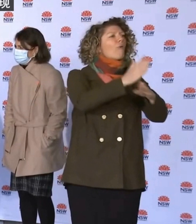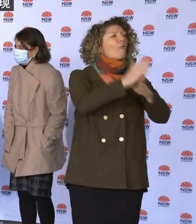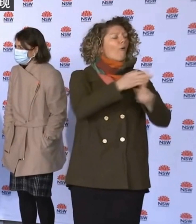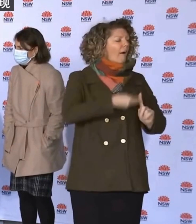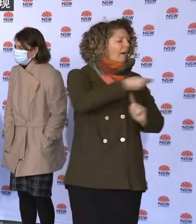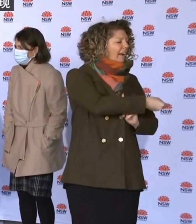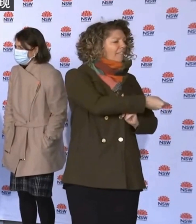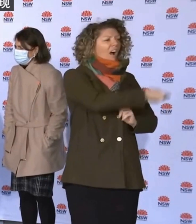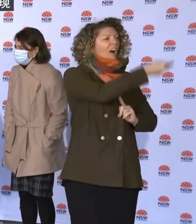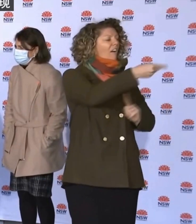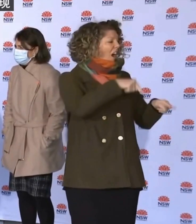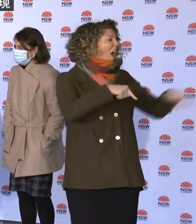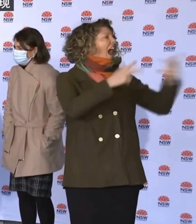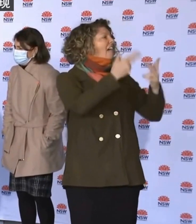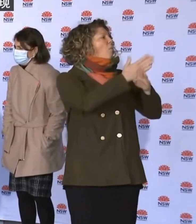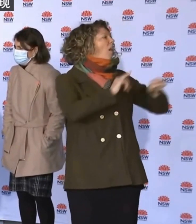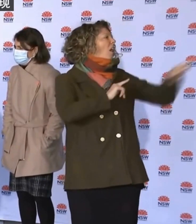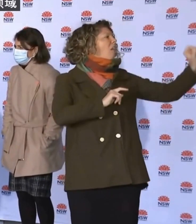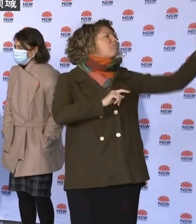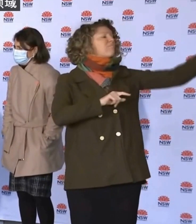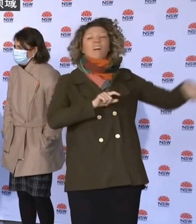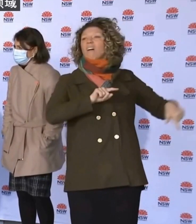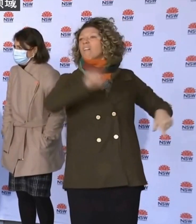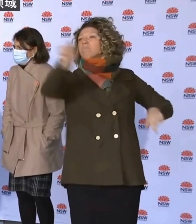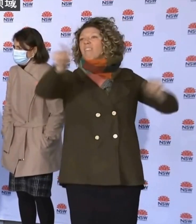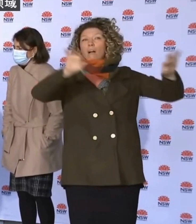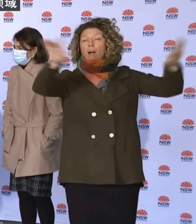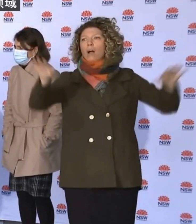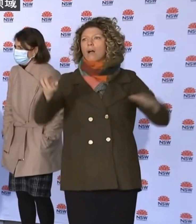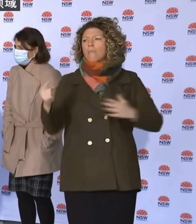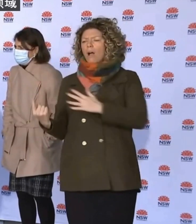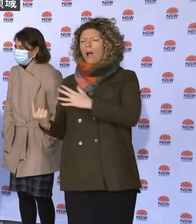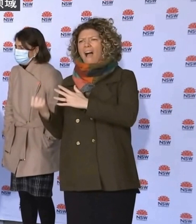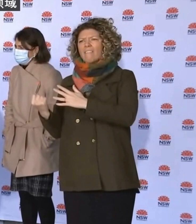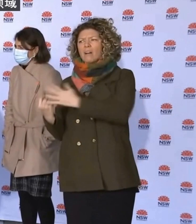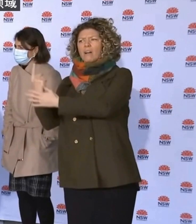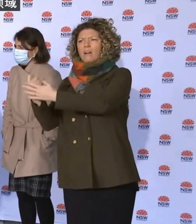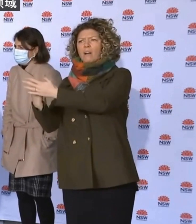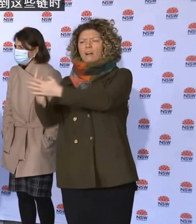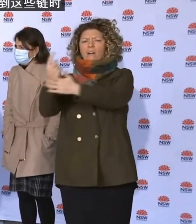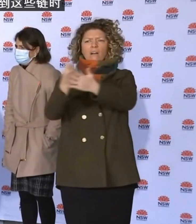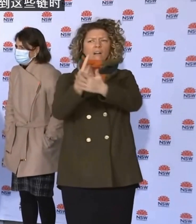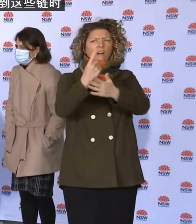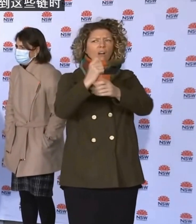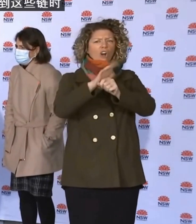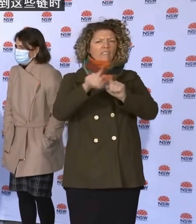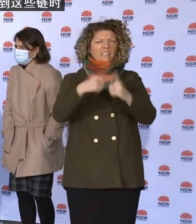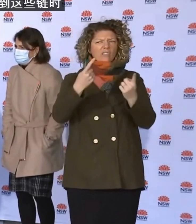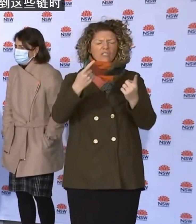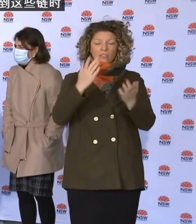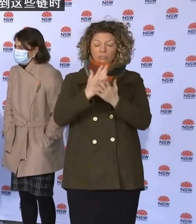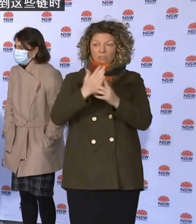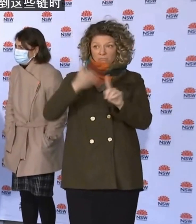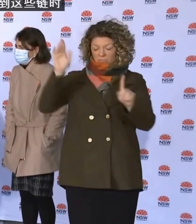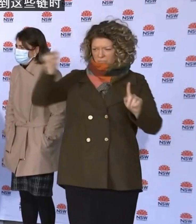what that's led to is cases popping up in a variety of other local government areas. And then what's happened is